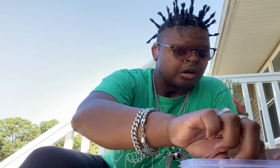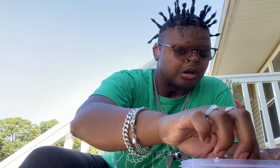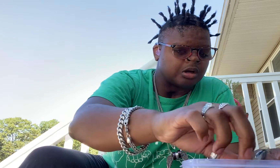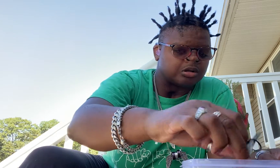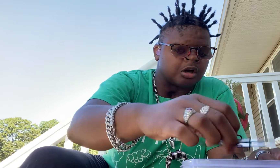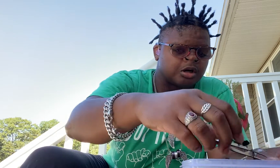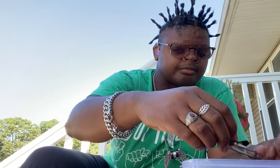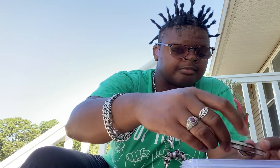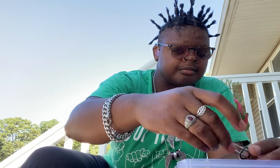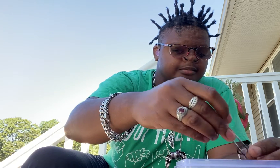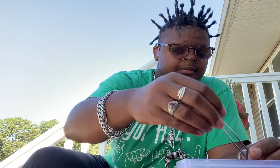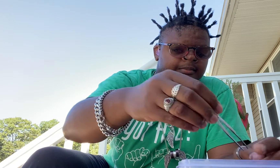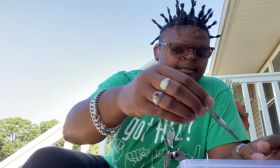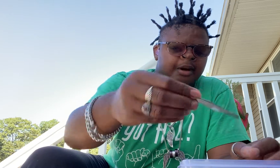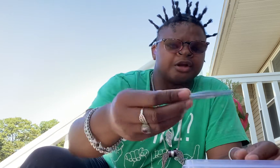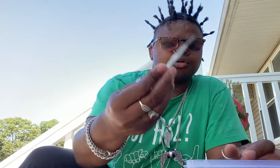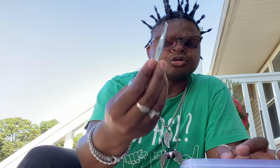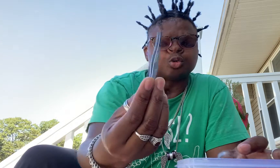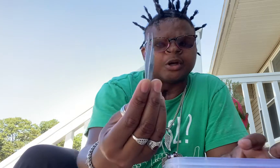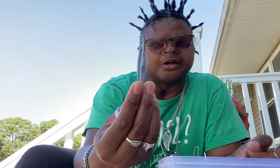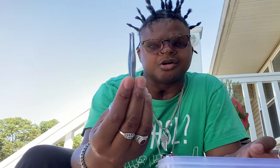And I use tweezers.